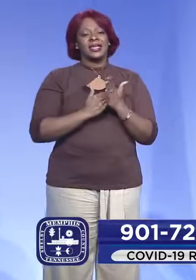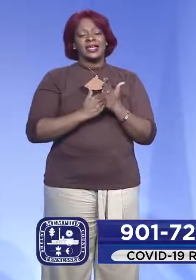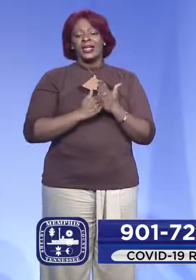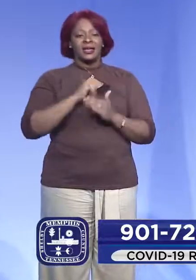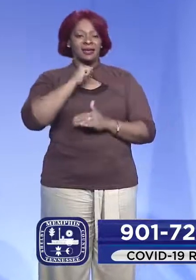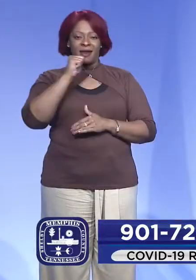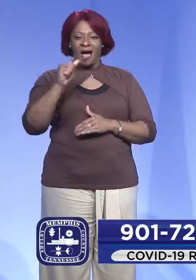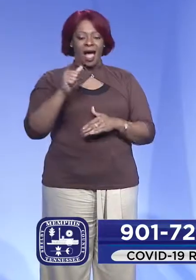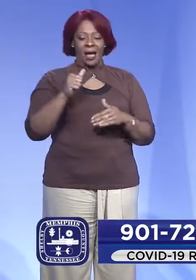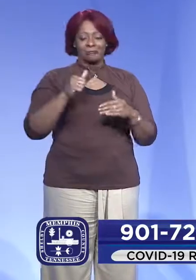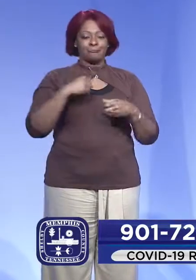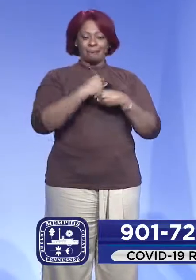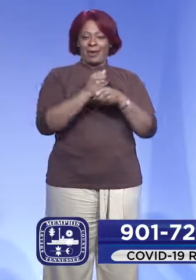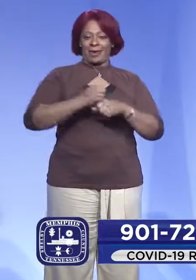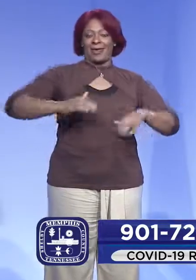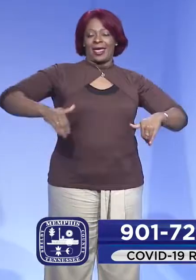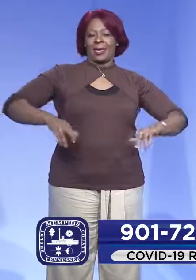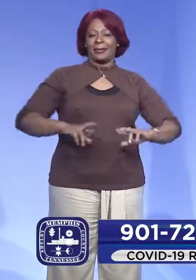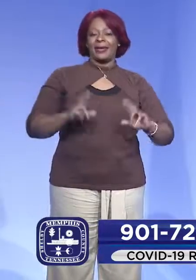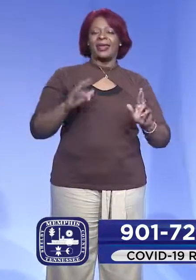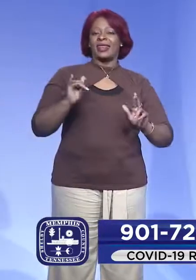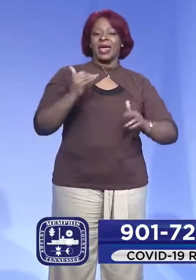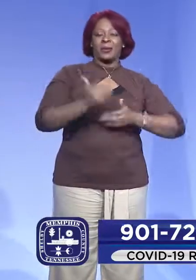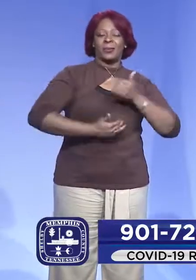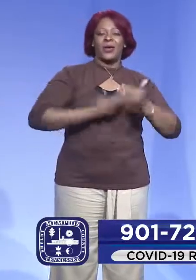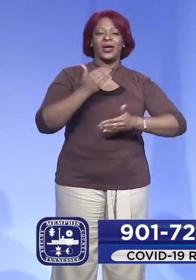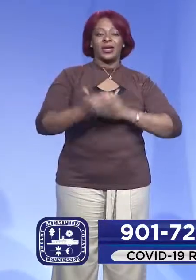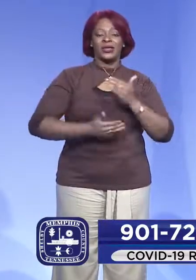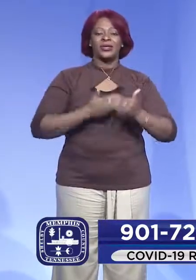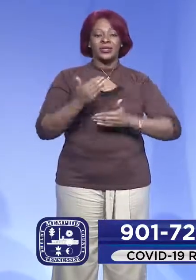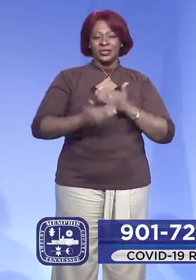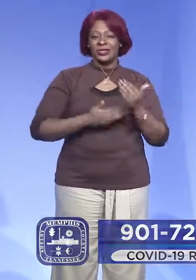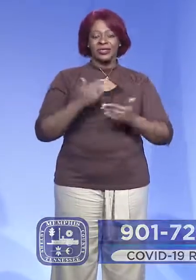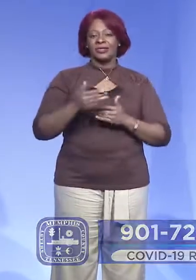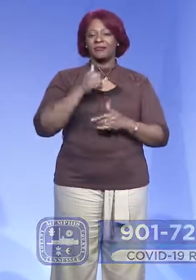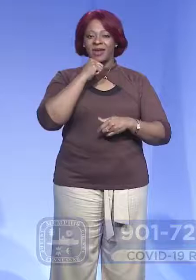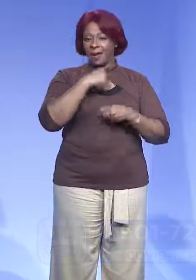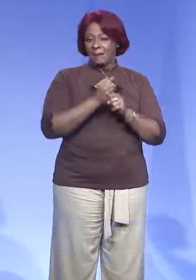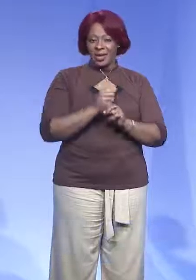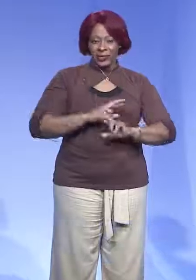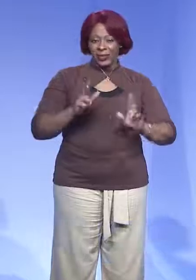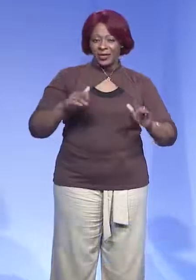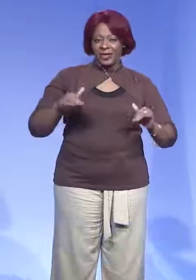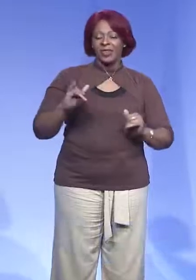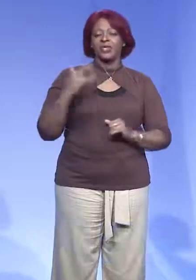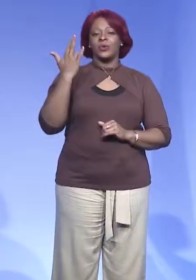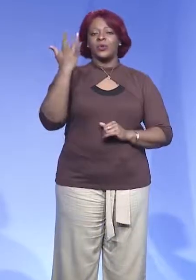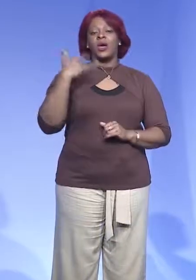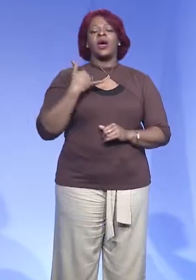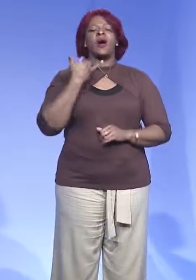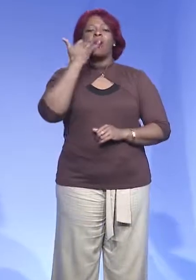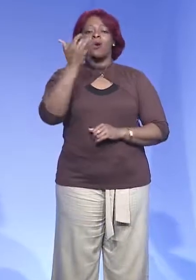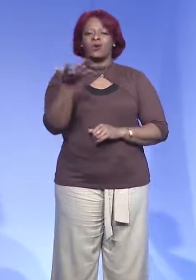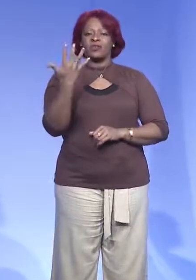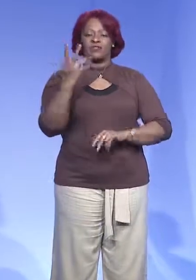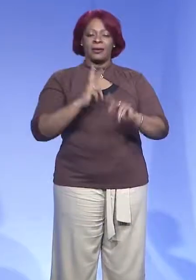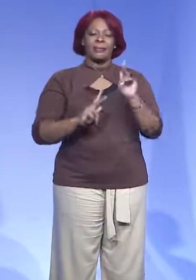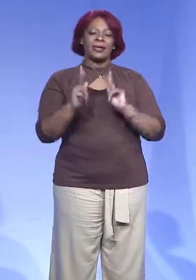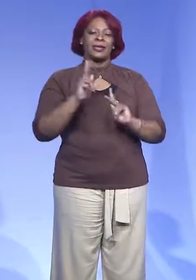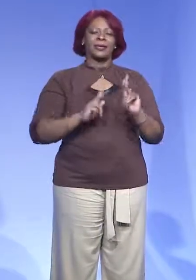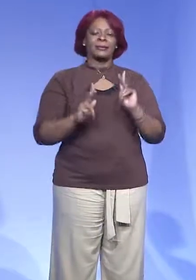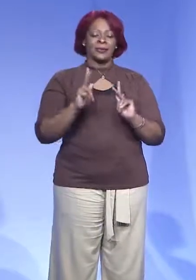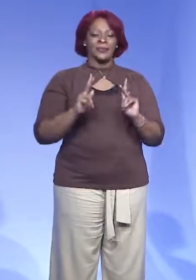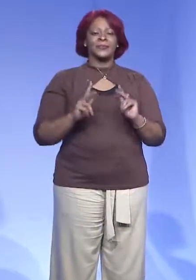not been formalized at that time. And the system had not been formalized. And so that's the reason I called that 5 people.